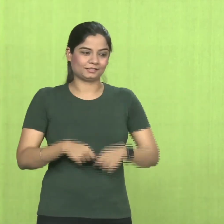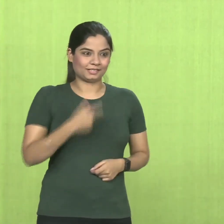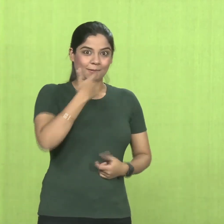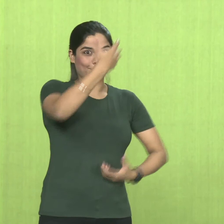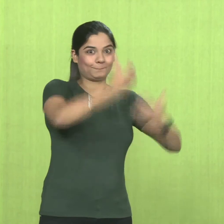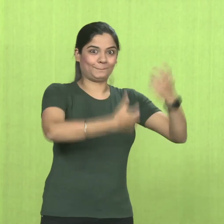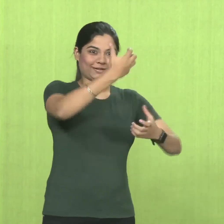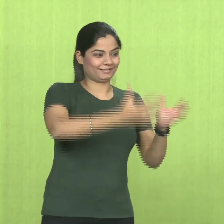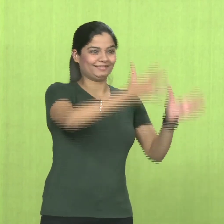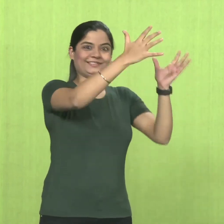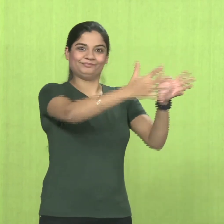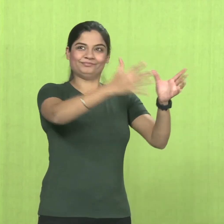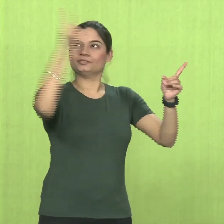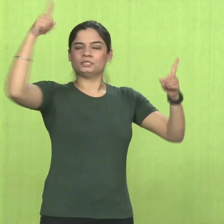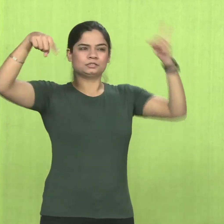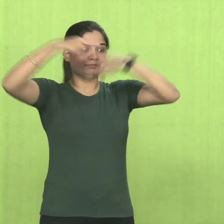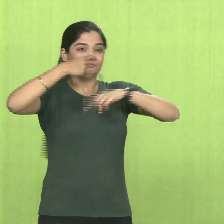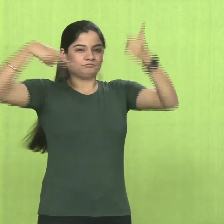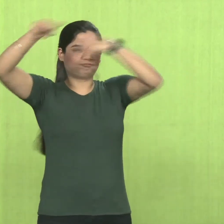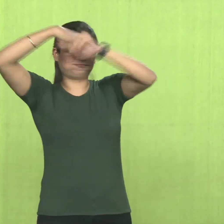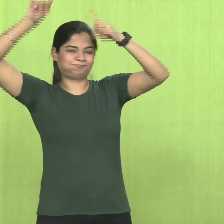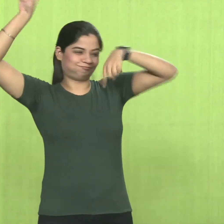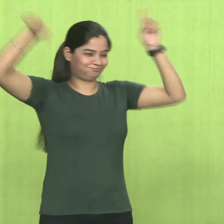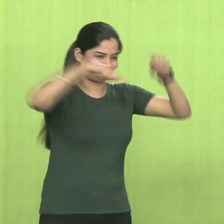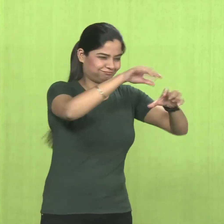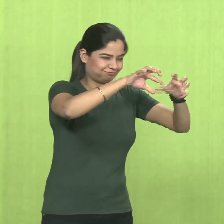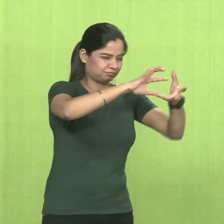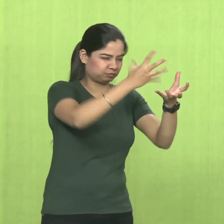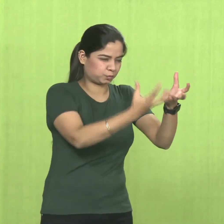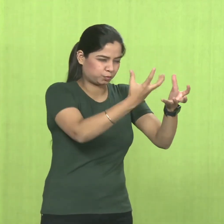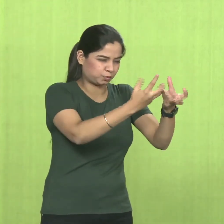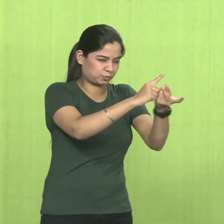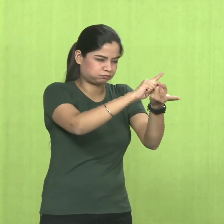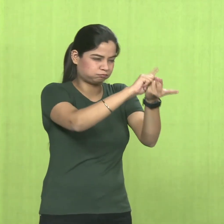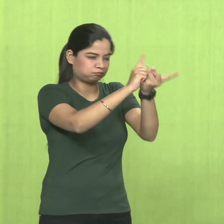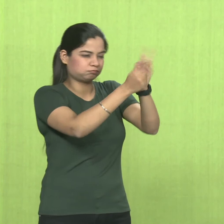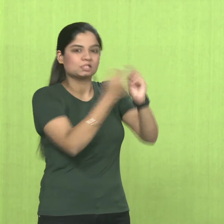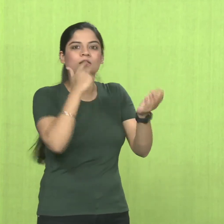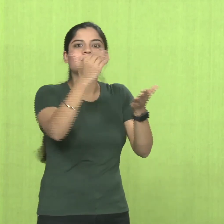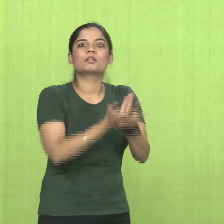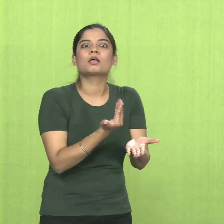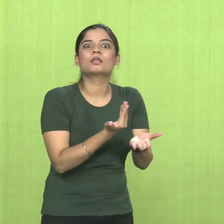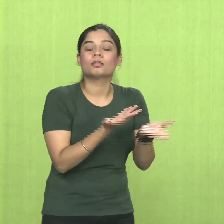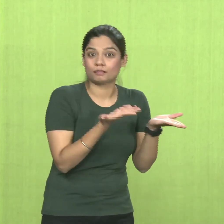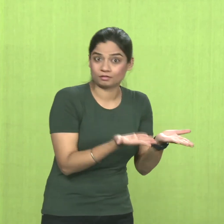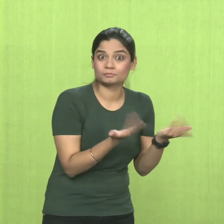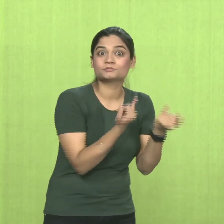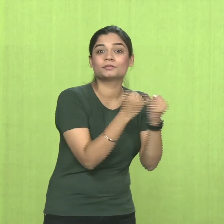example, milk, if it is kept at the room temperature, these microorganisms affect the food and it turns into dahi also,